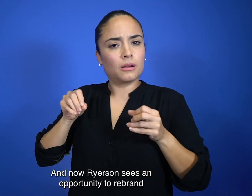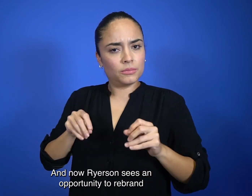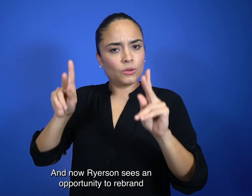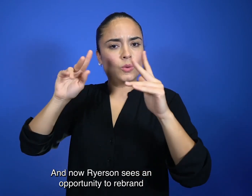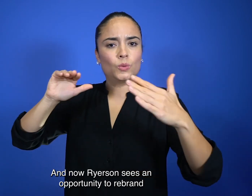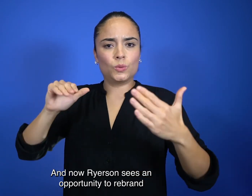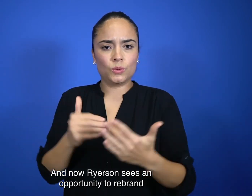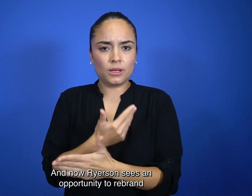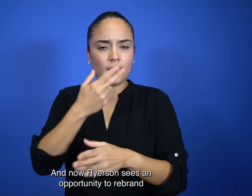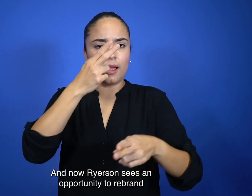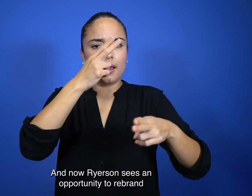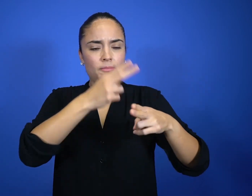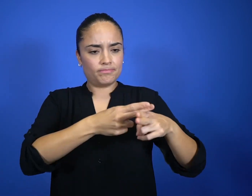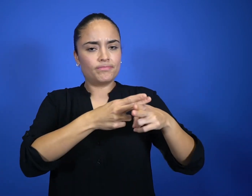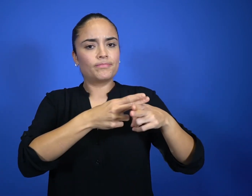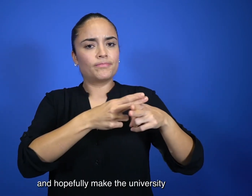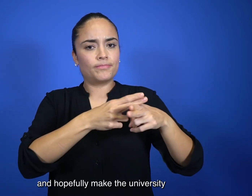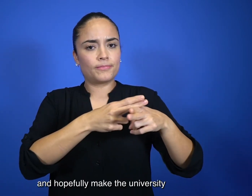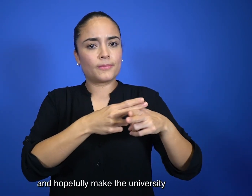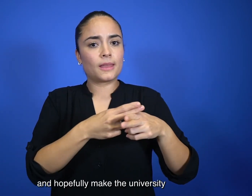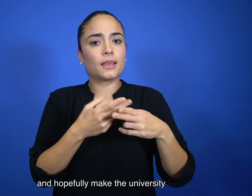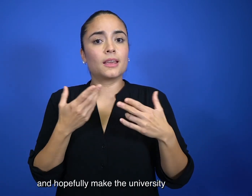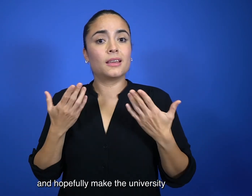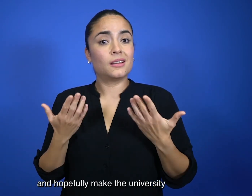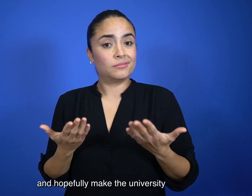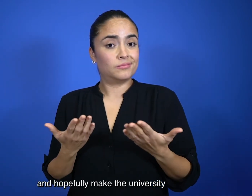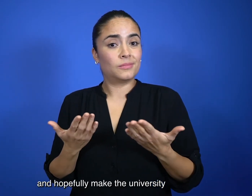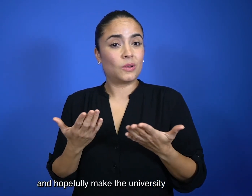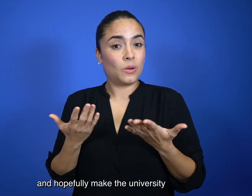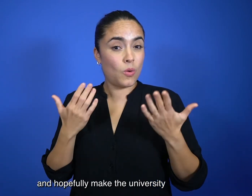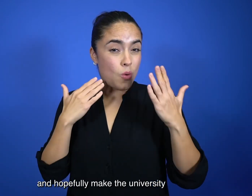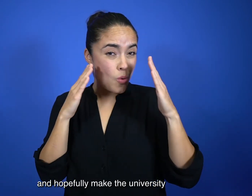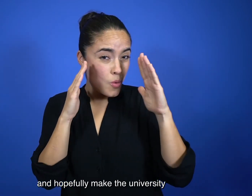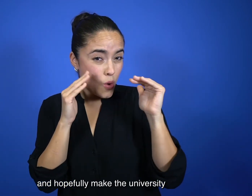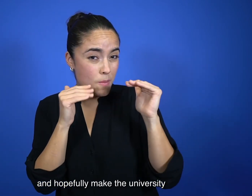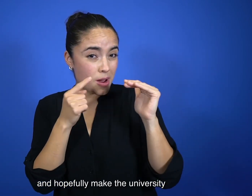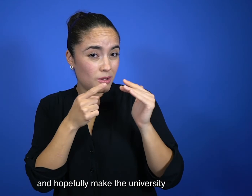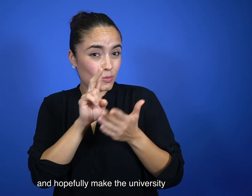to rebrand and hopefully make the university